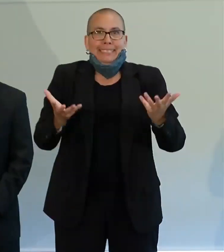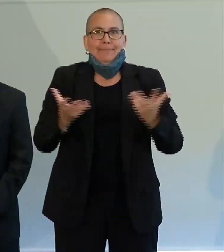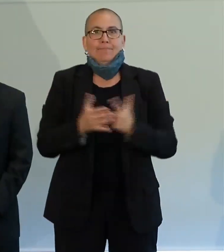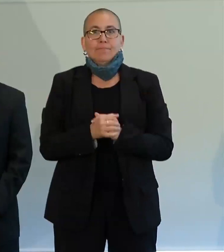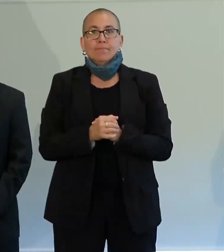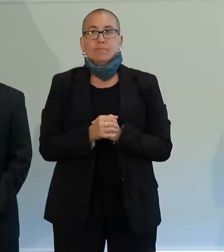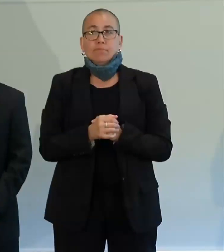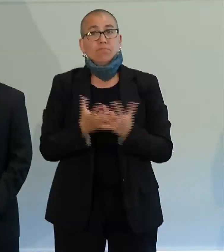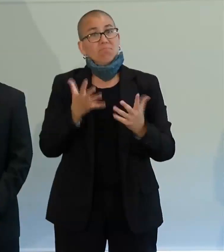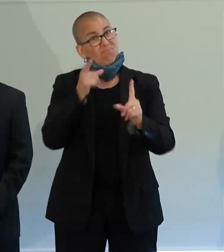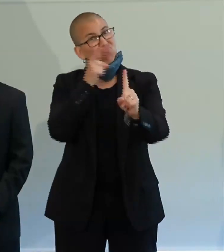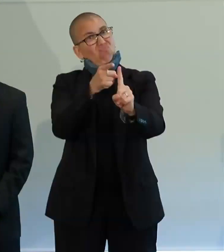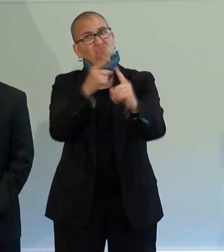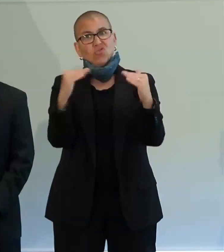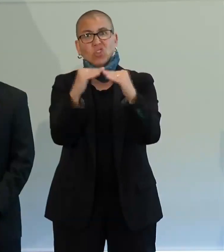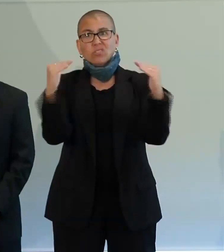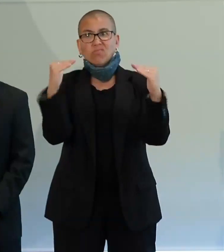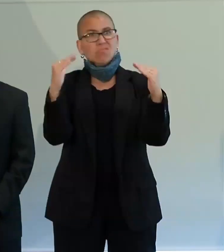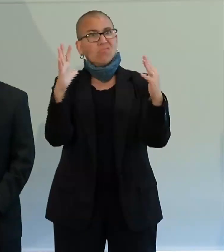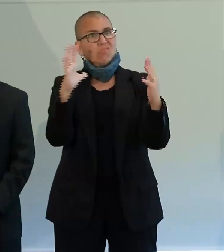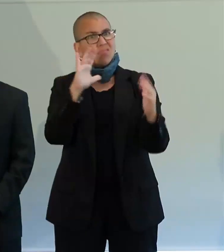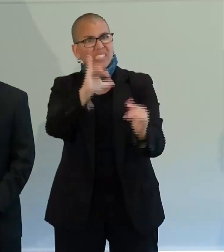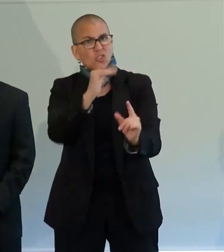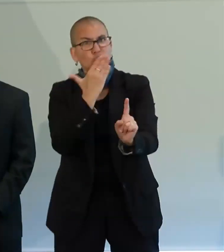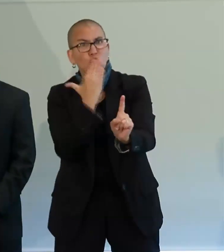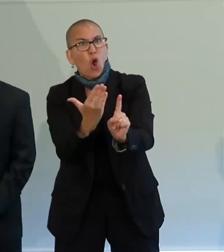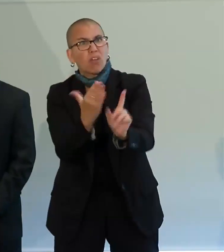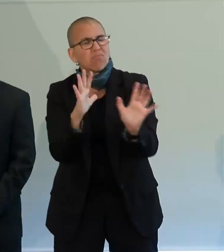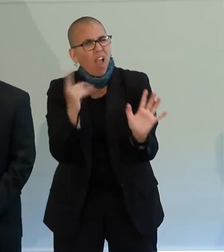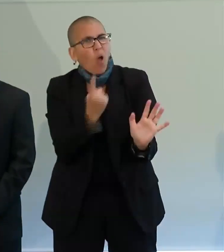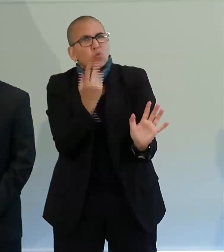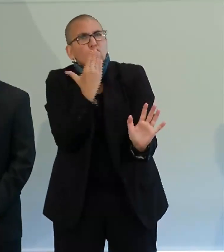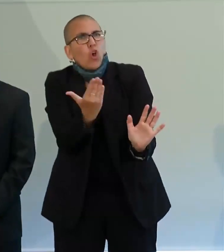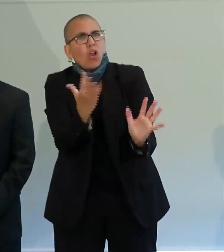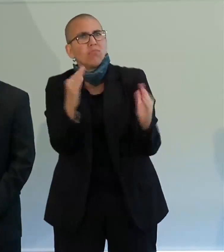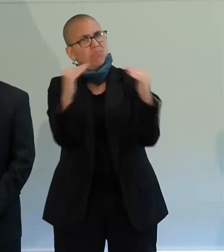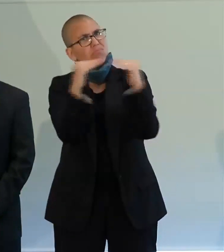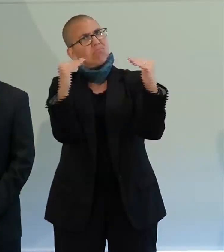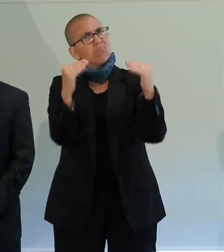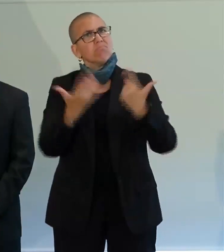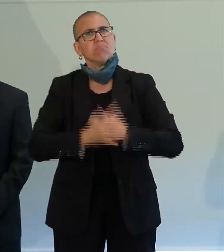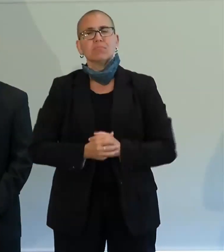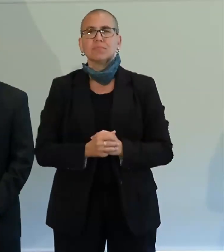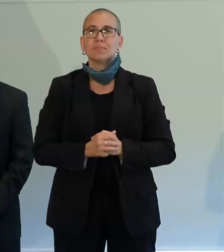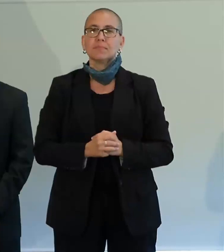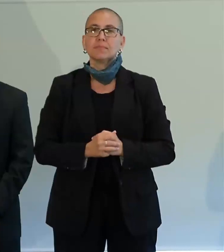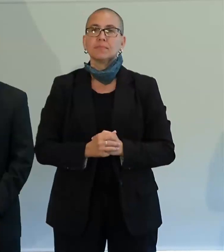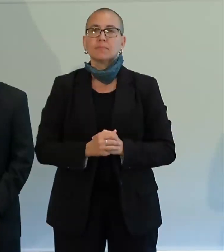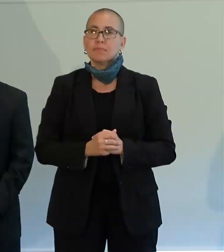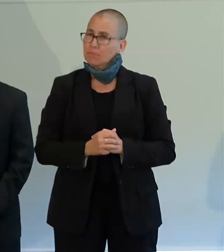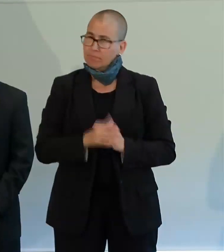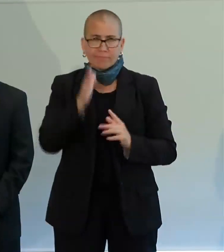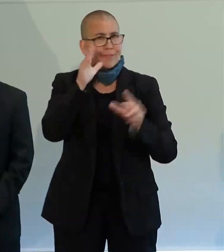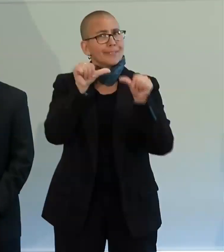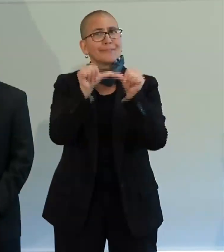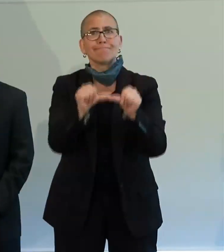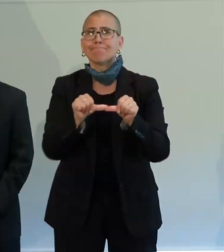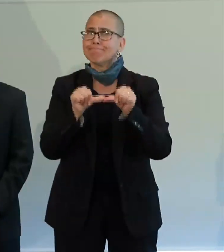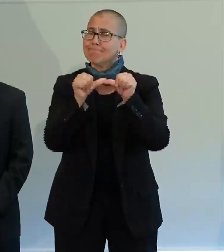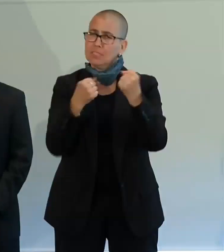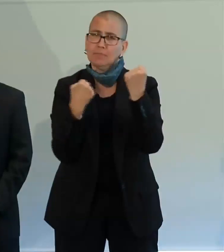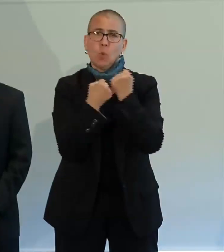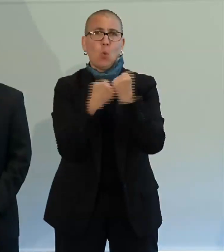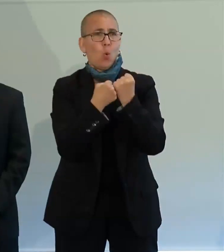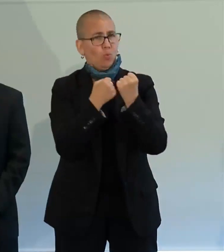I want to signal to them that we hope that they continue to raise the cause of justice, but do it in a